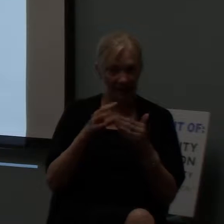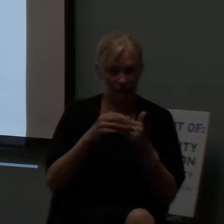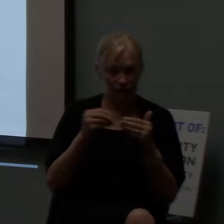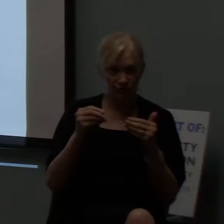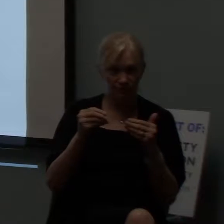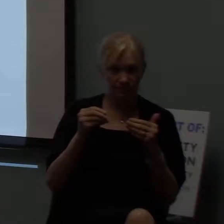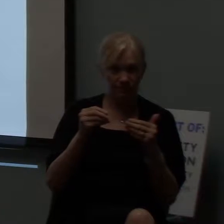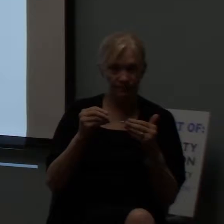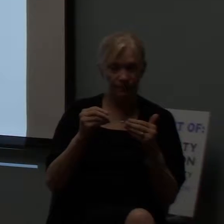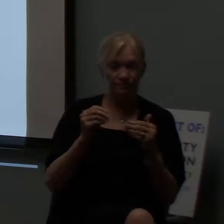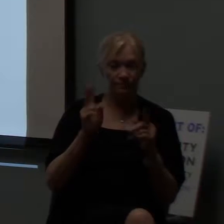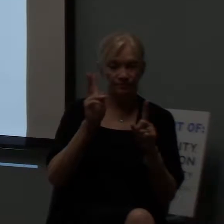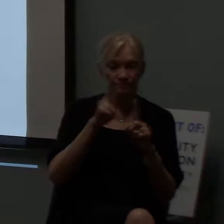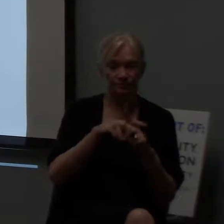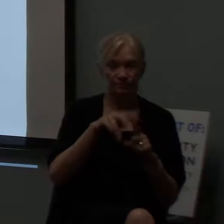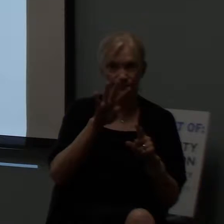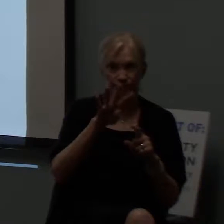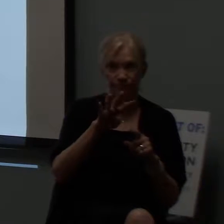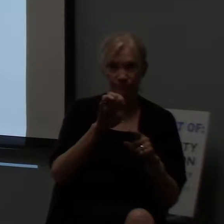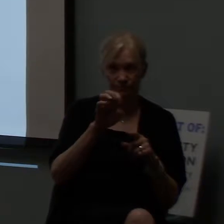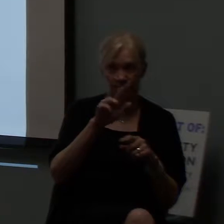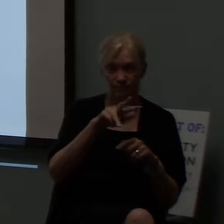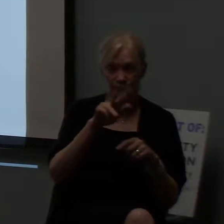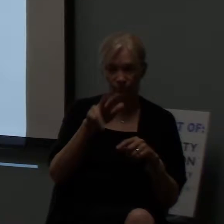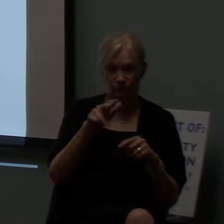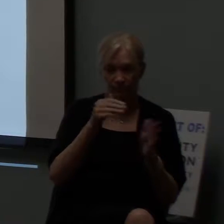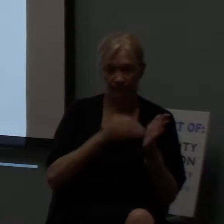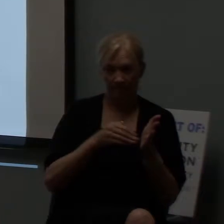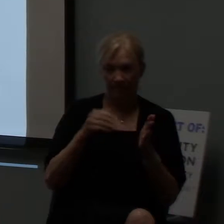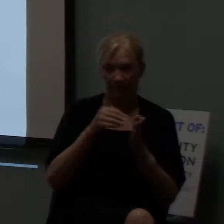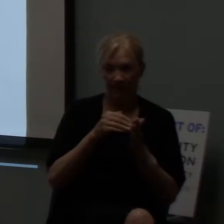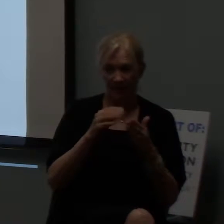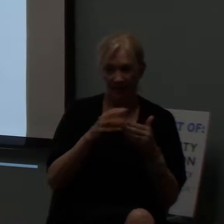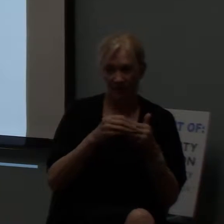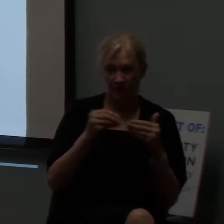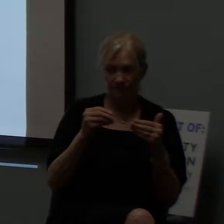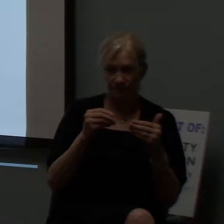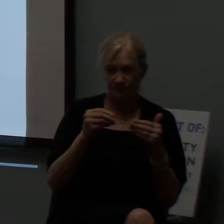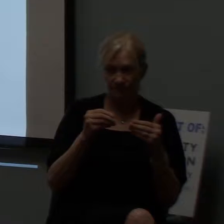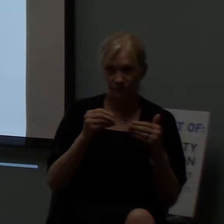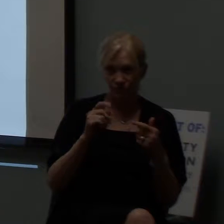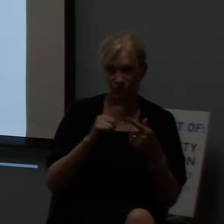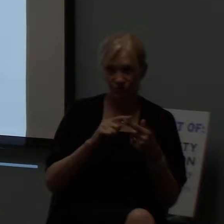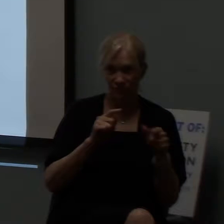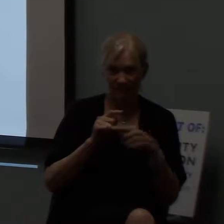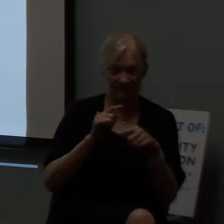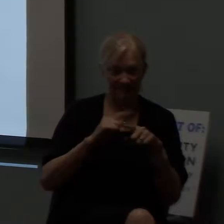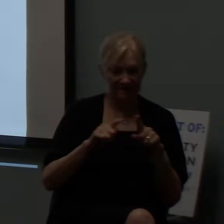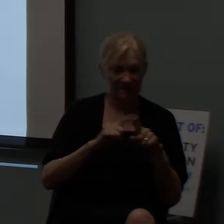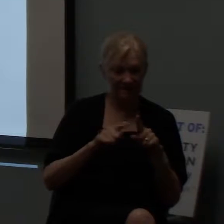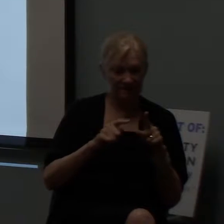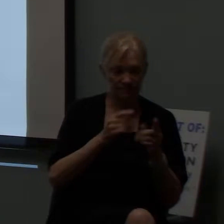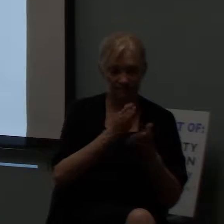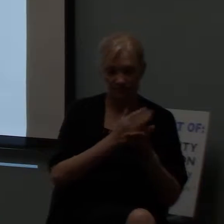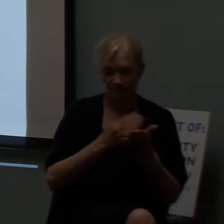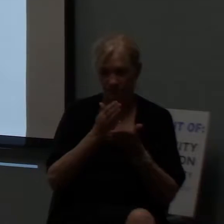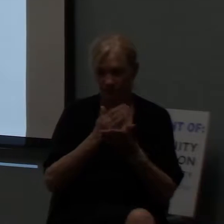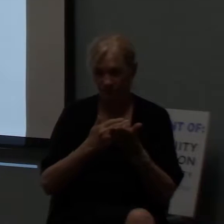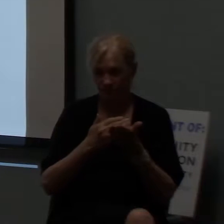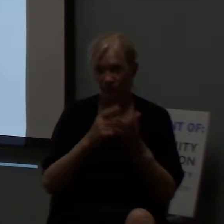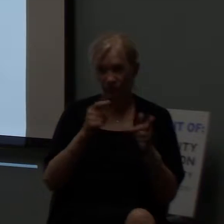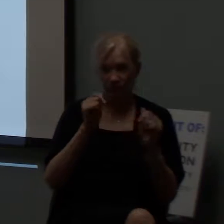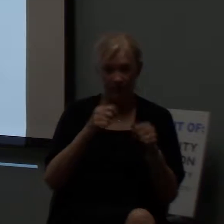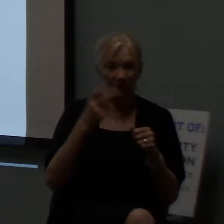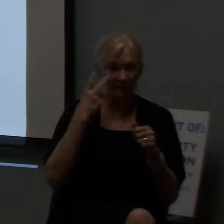has allocated about $433 million into these different sectors. And as you can see,